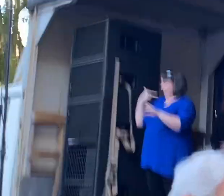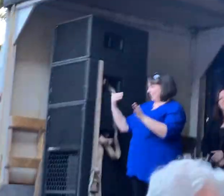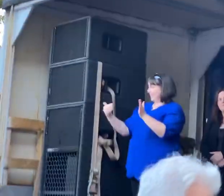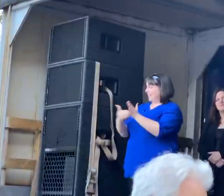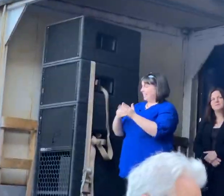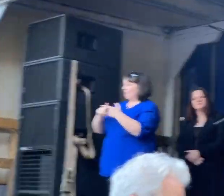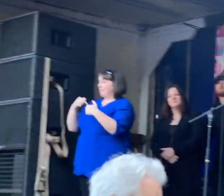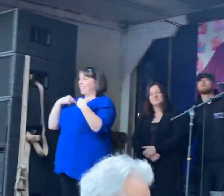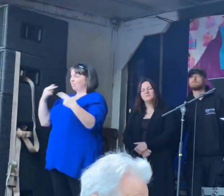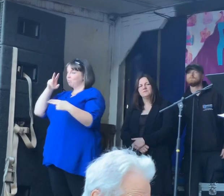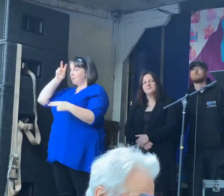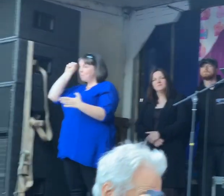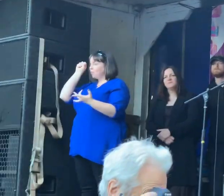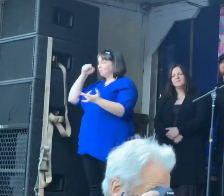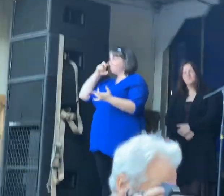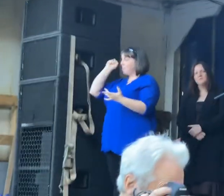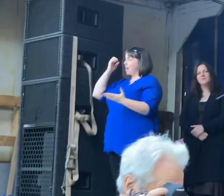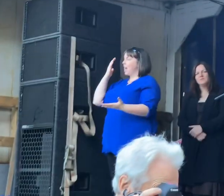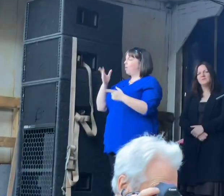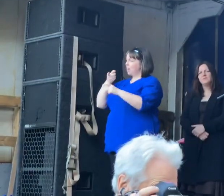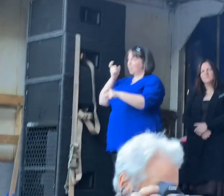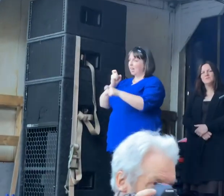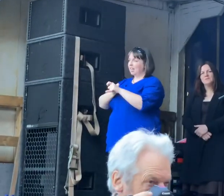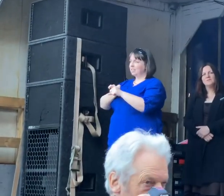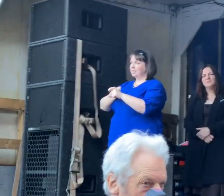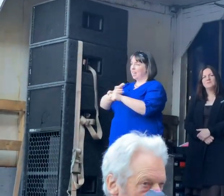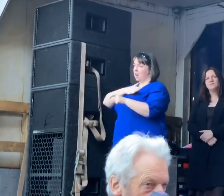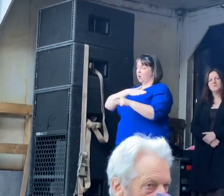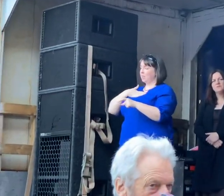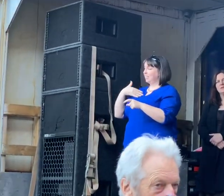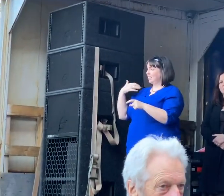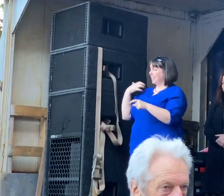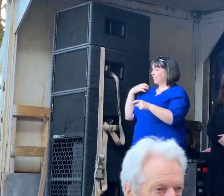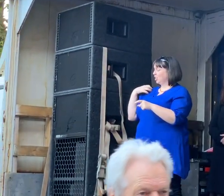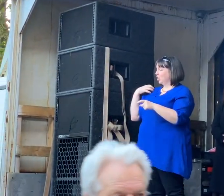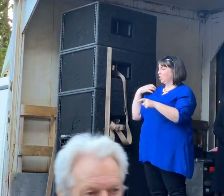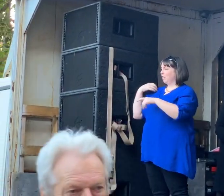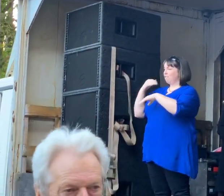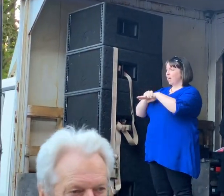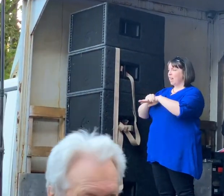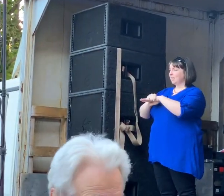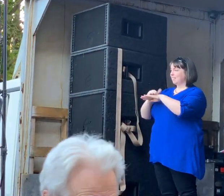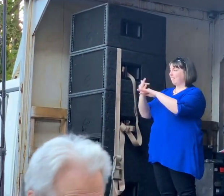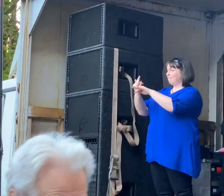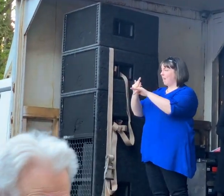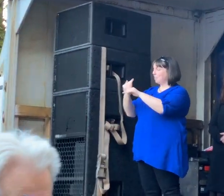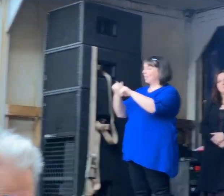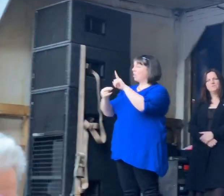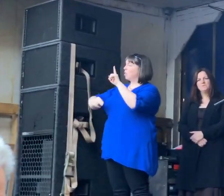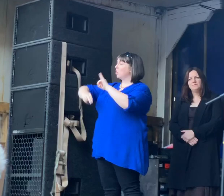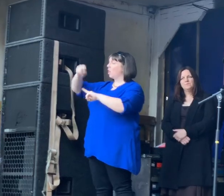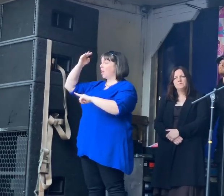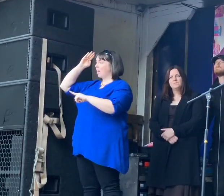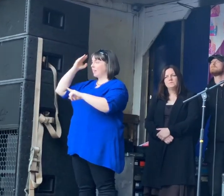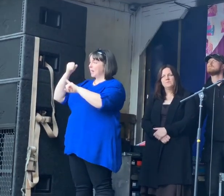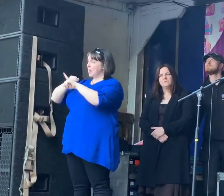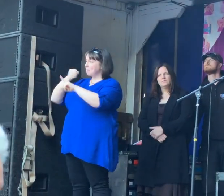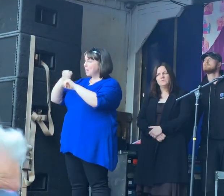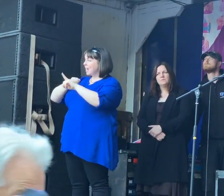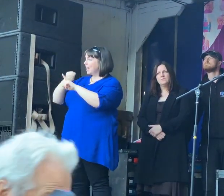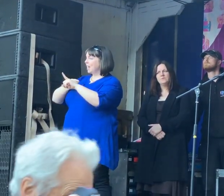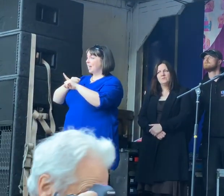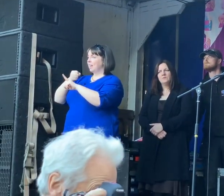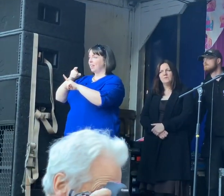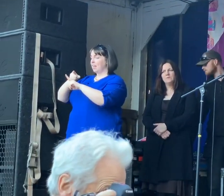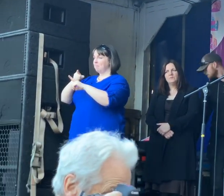Amber. Need to remember how hard our sisters, our friends, our relatives up in the North campaigned with us in Forest. They